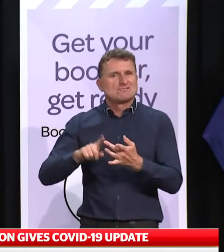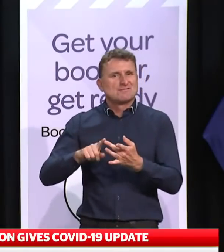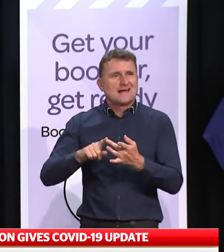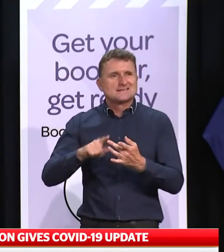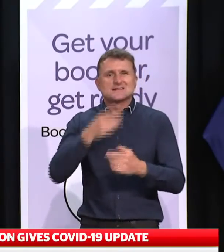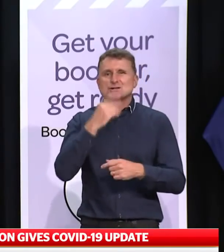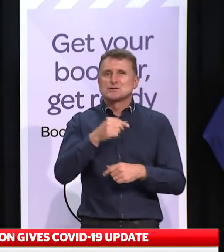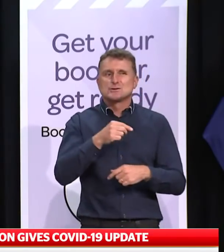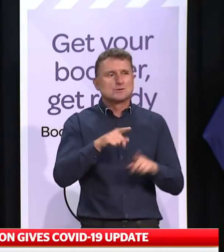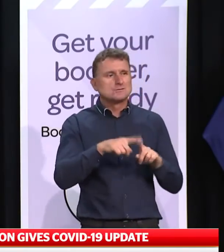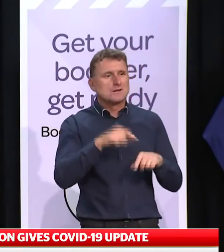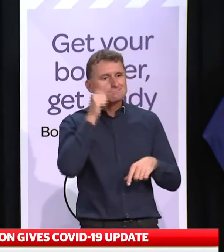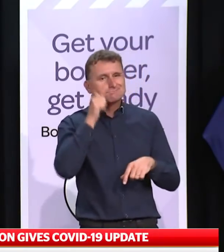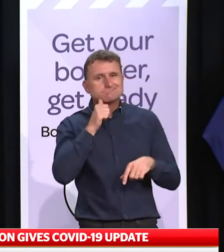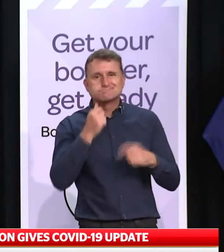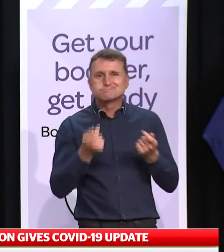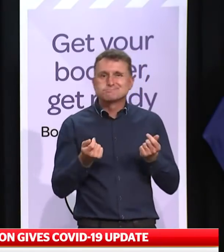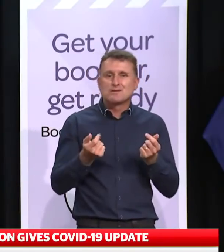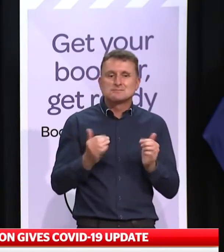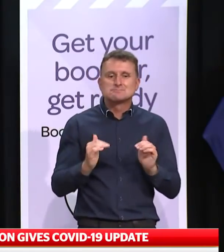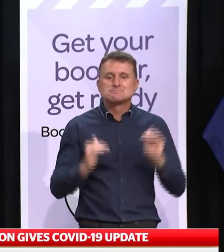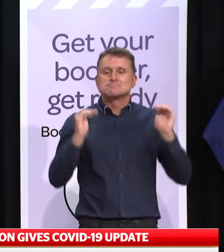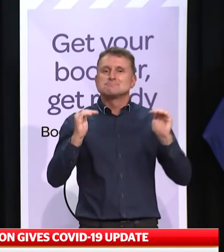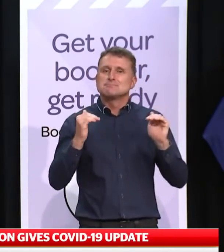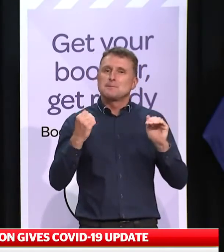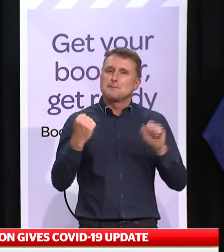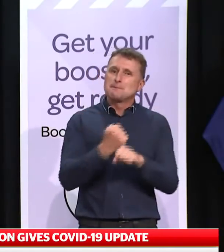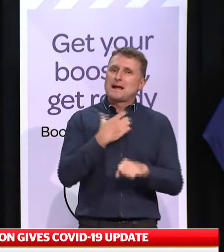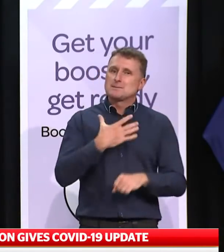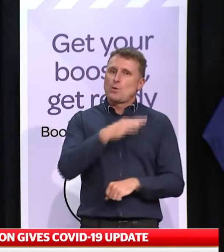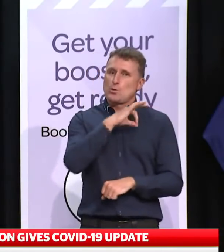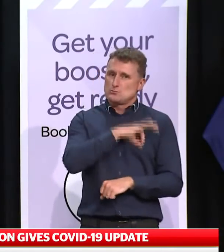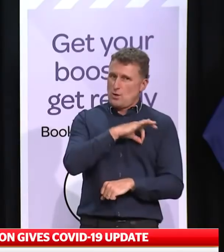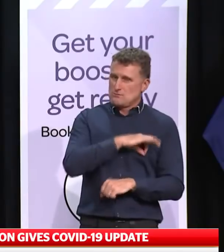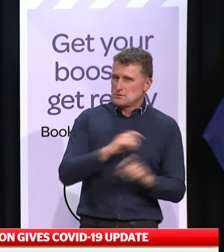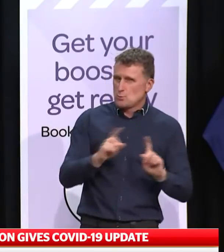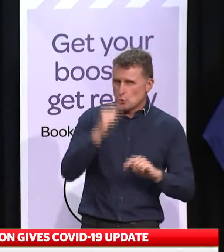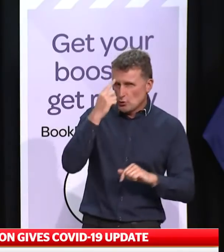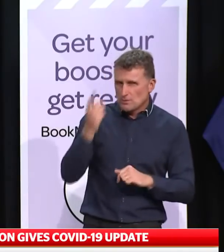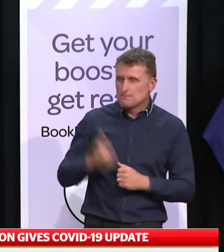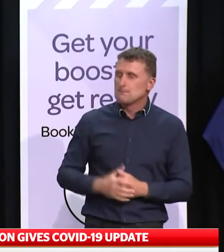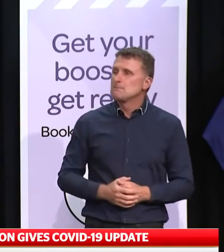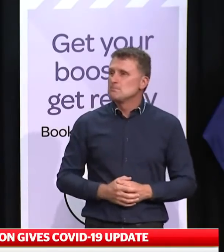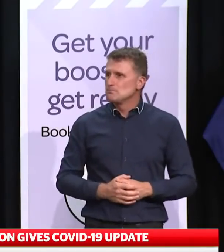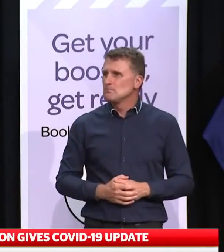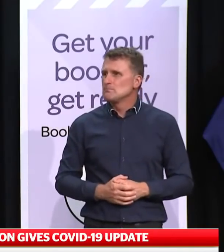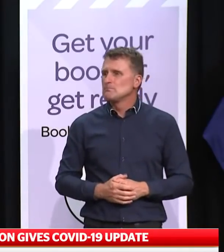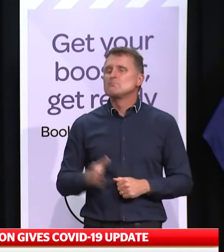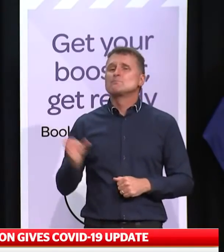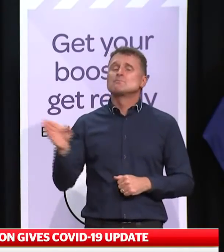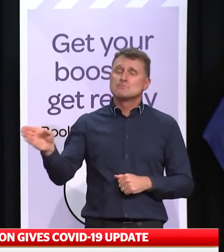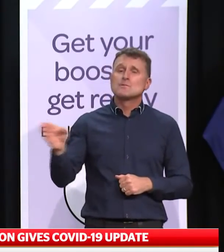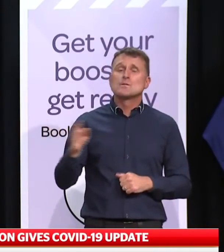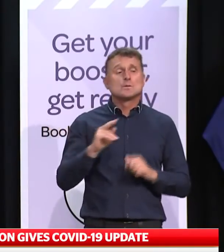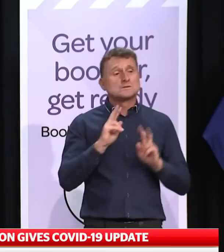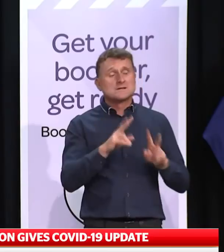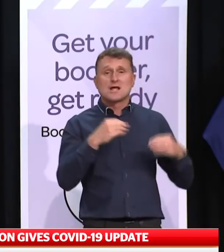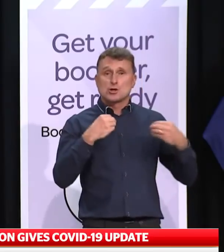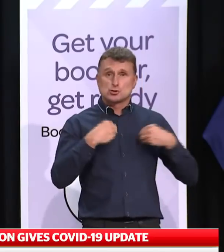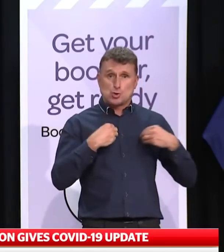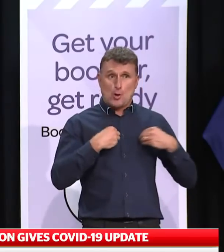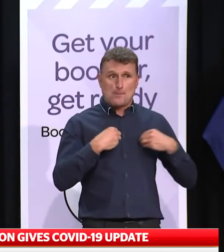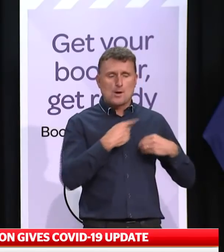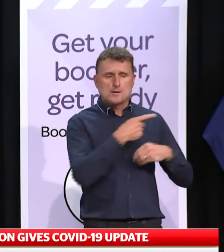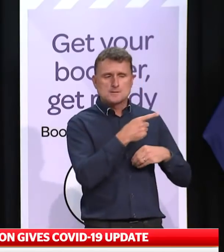take advantage and put up prices and profit money? You'll see from the actions that we've taken with the Commerce Commission inquiries that these are issues that have drawn